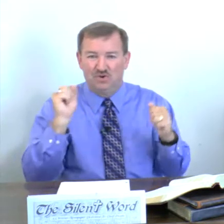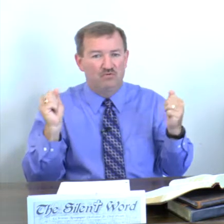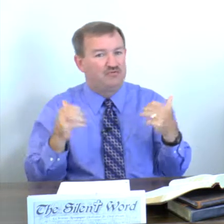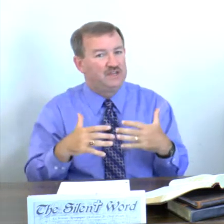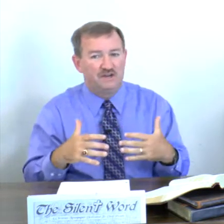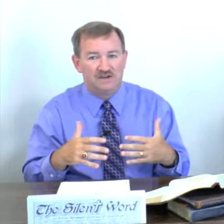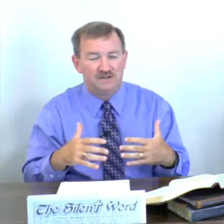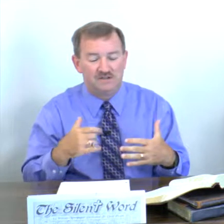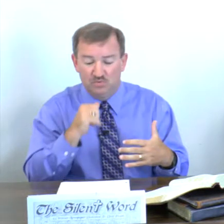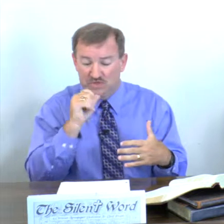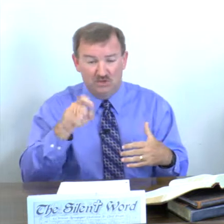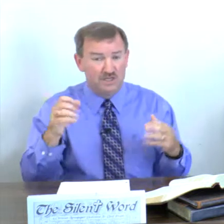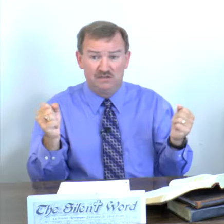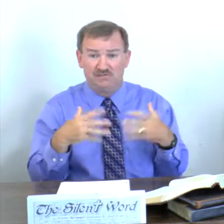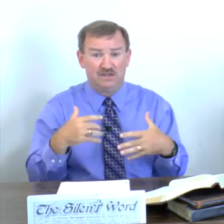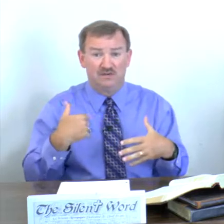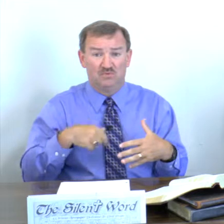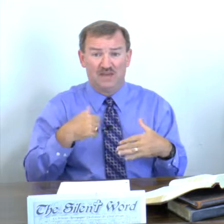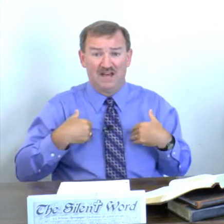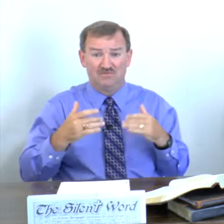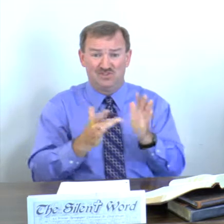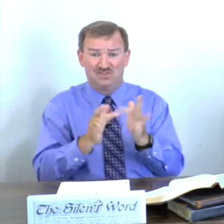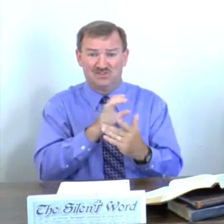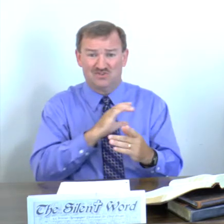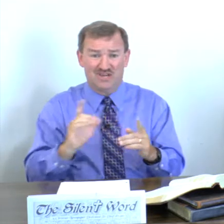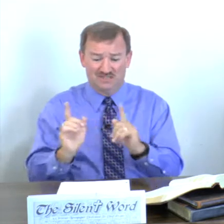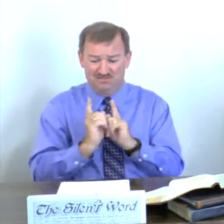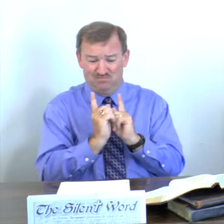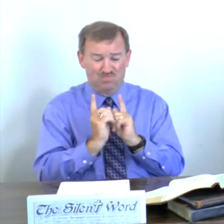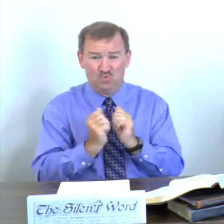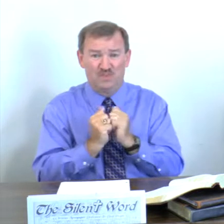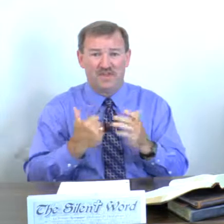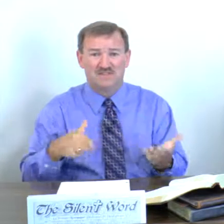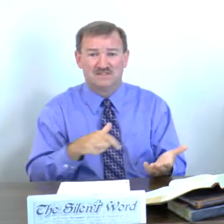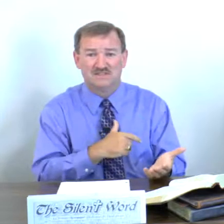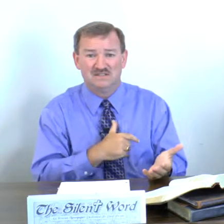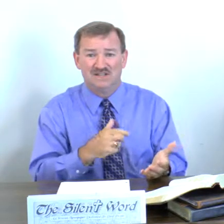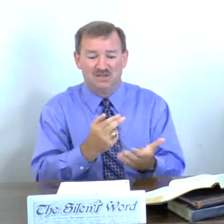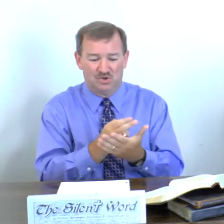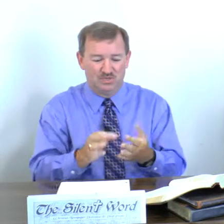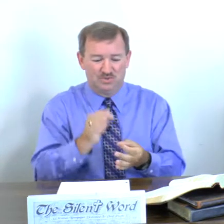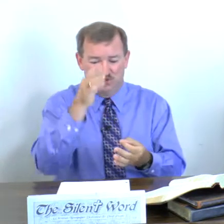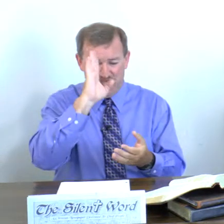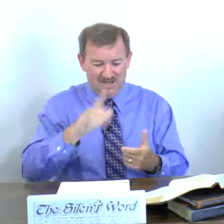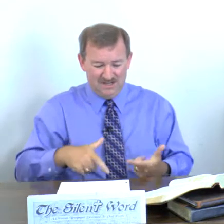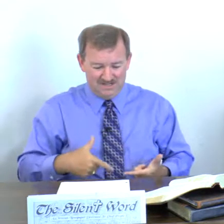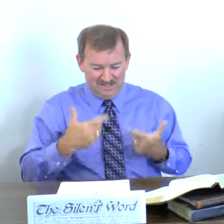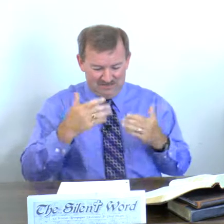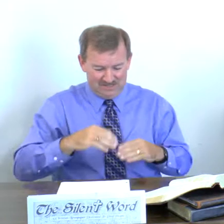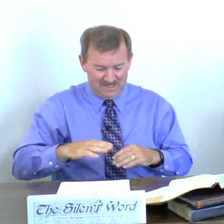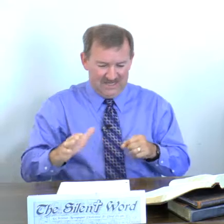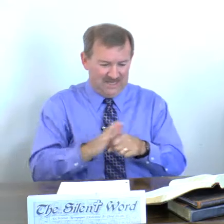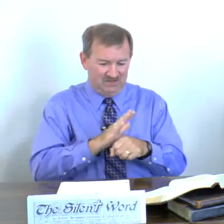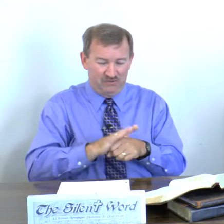Don't fear. We don't need to fear. We have Jesus Christ with us. The Holy Spirit of God lives and